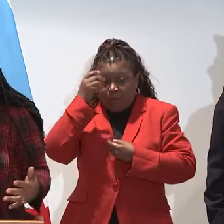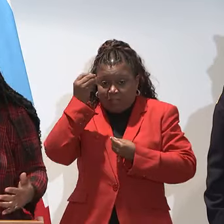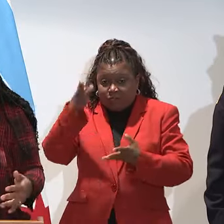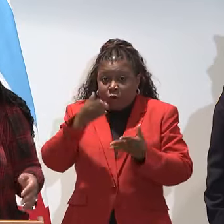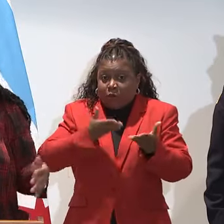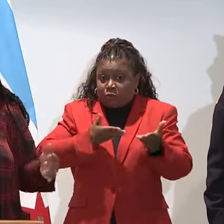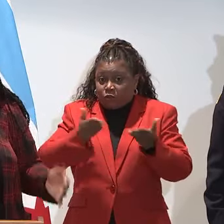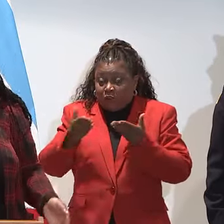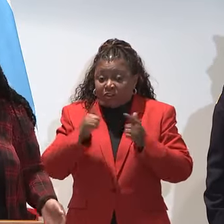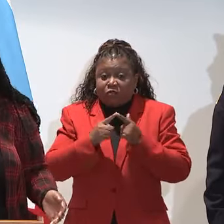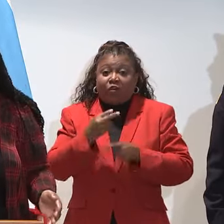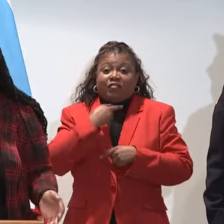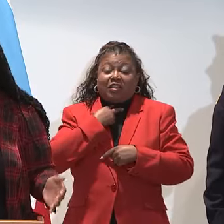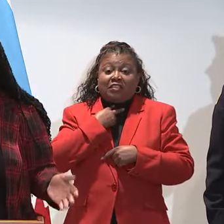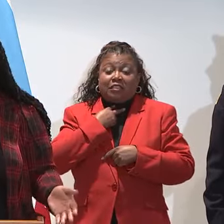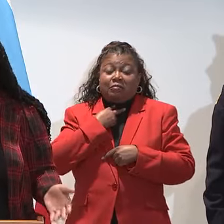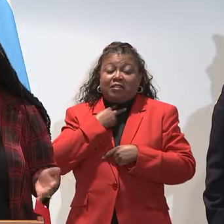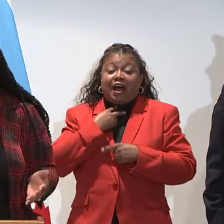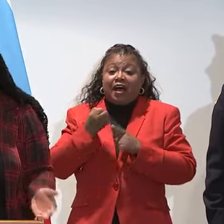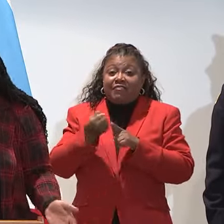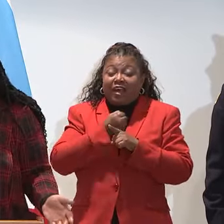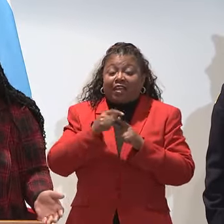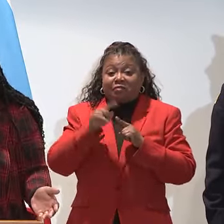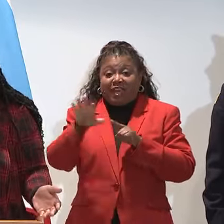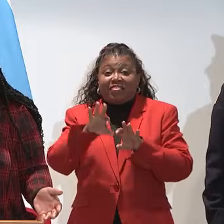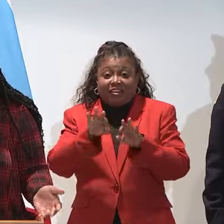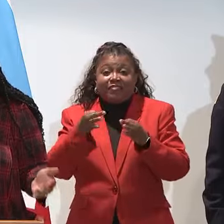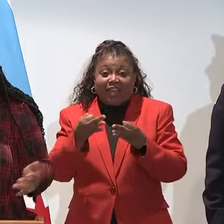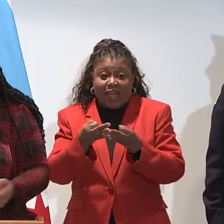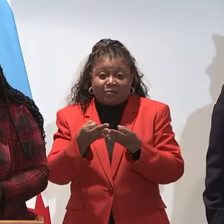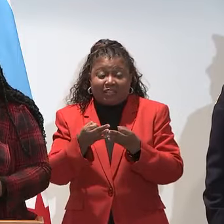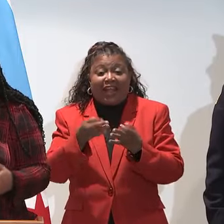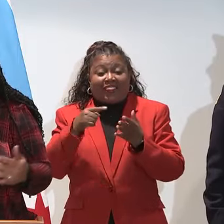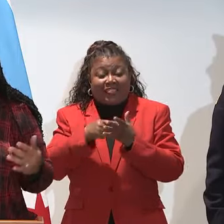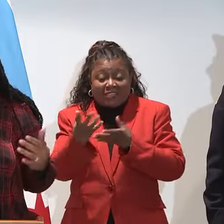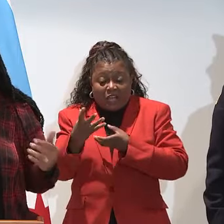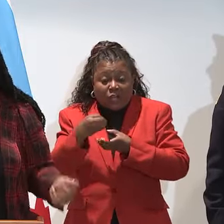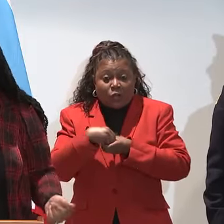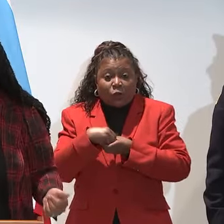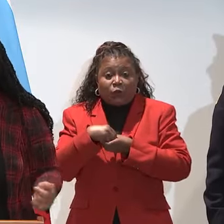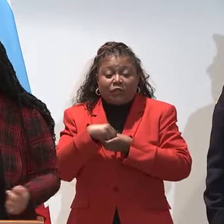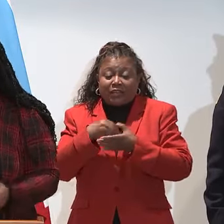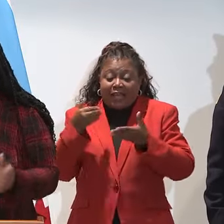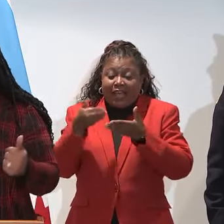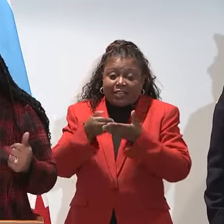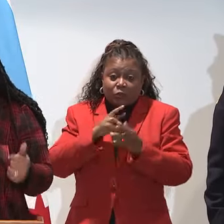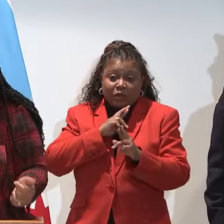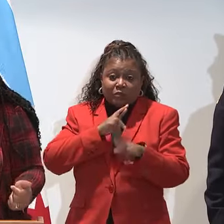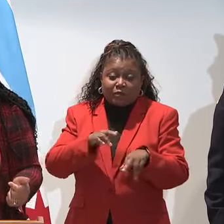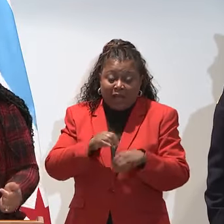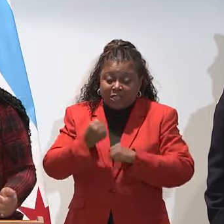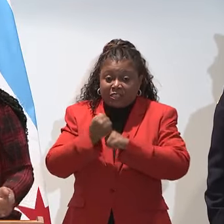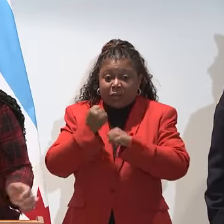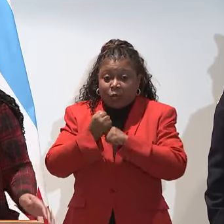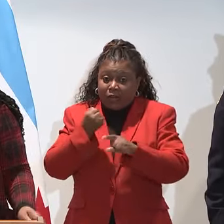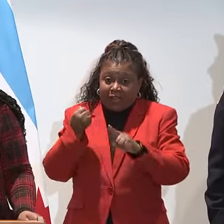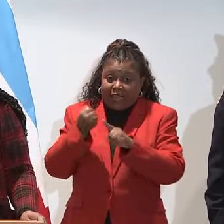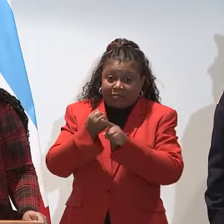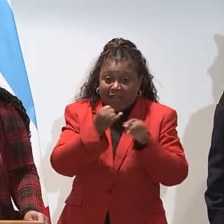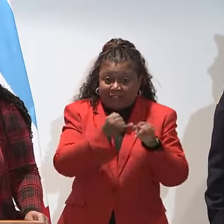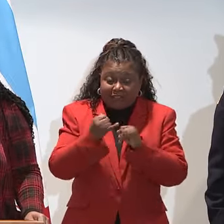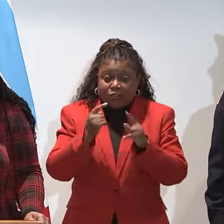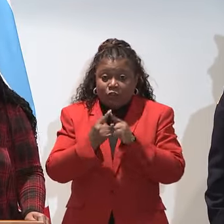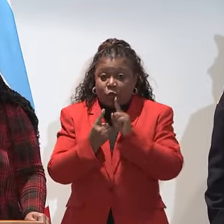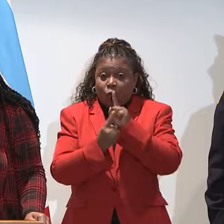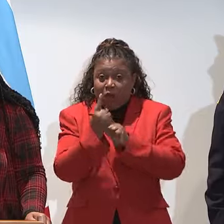trauma-informed services for victims of violence and their families. This includes incident response, supporting impacted individuals